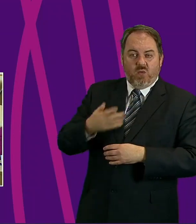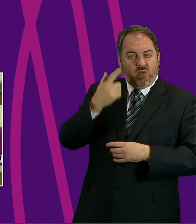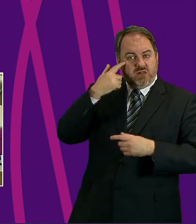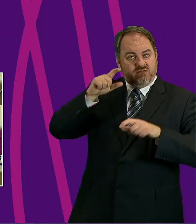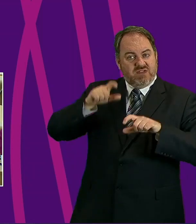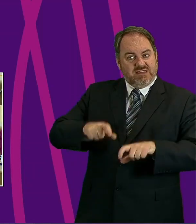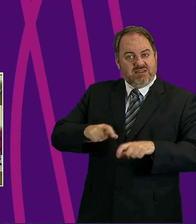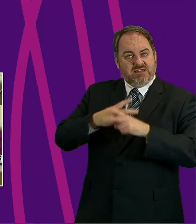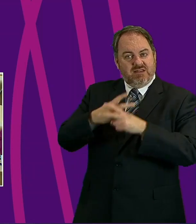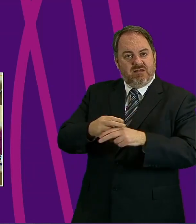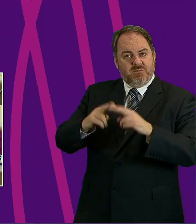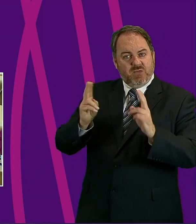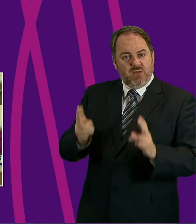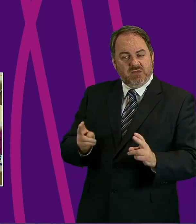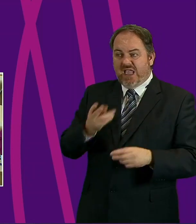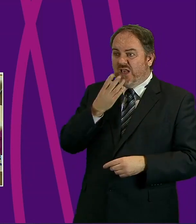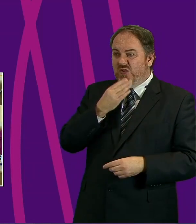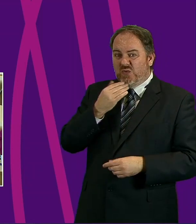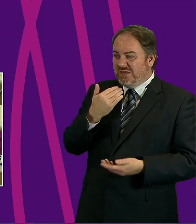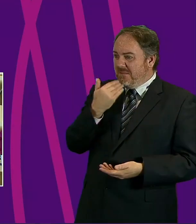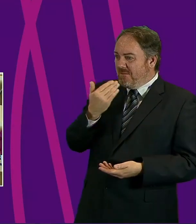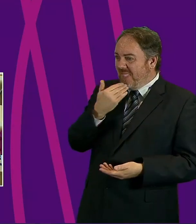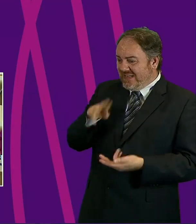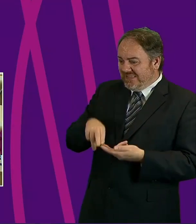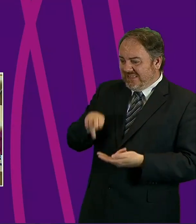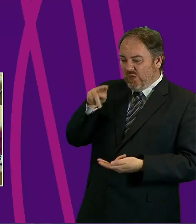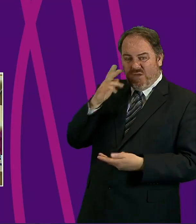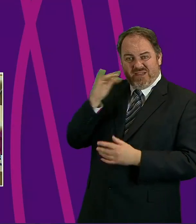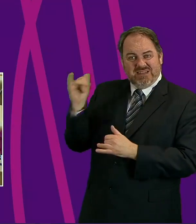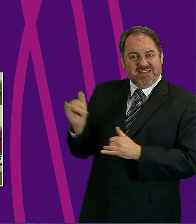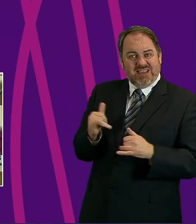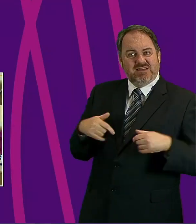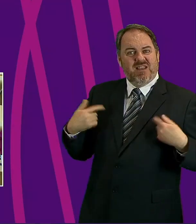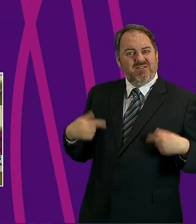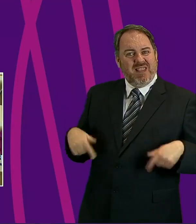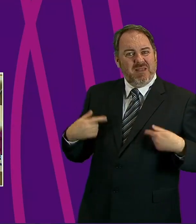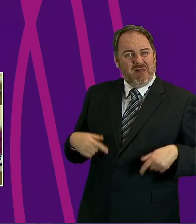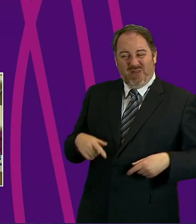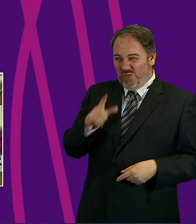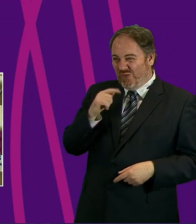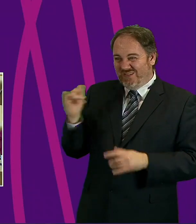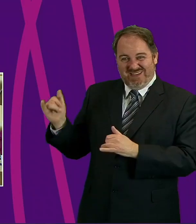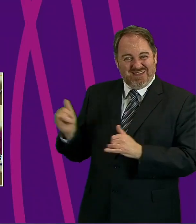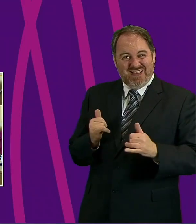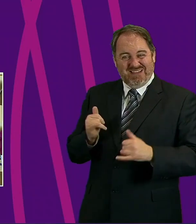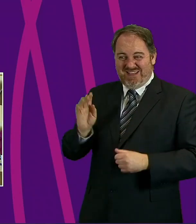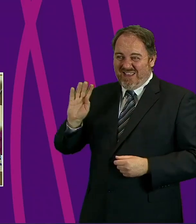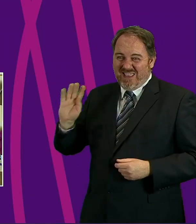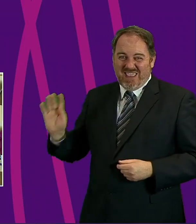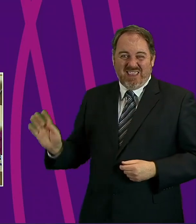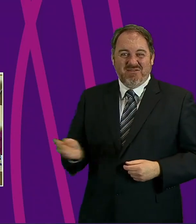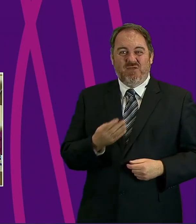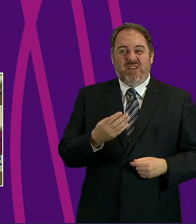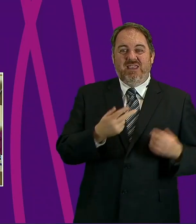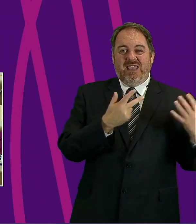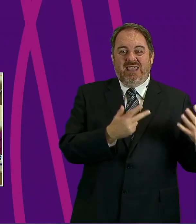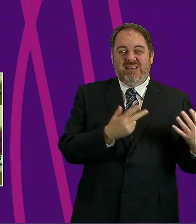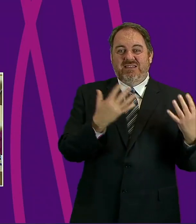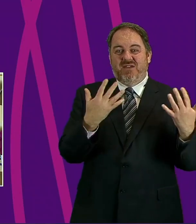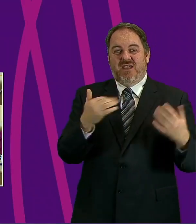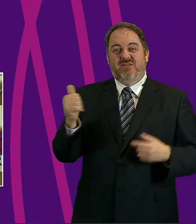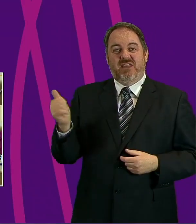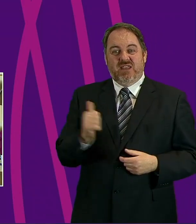Scotland's unused COVID-19 testing capacity, we could test every one of the 85,000 people not